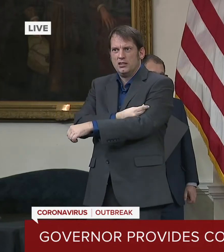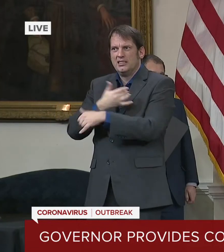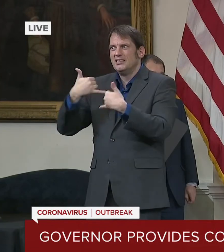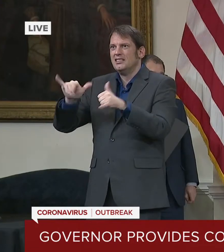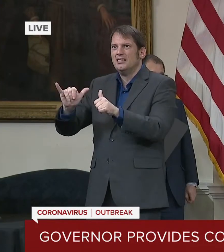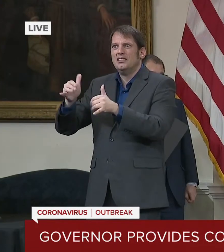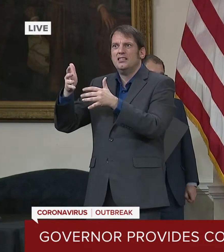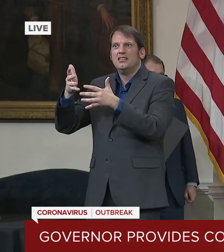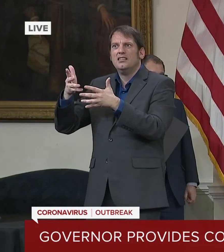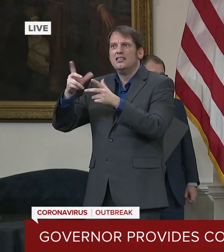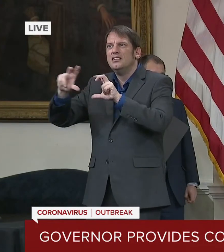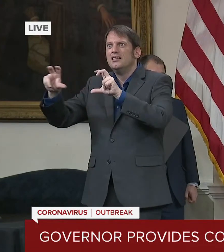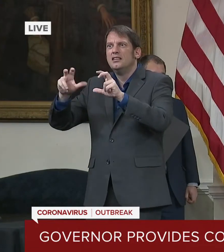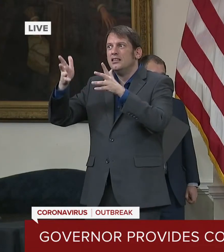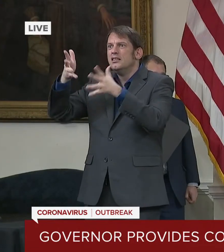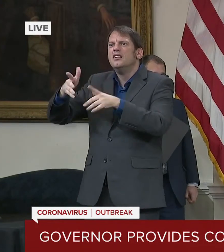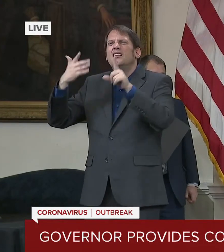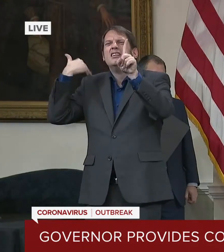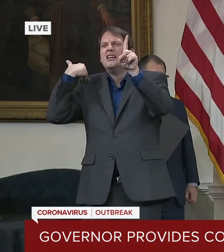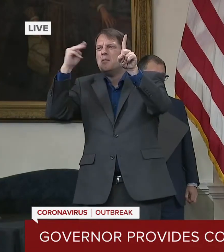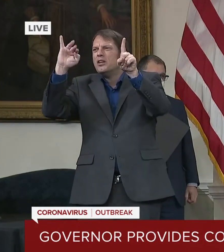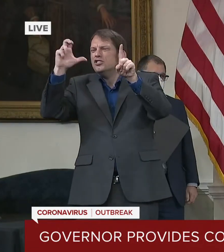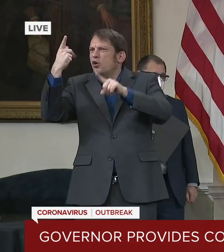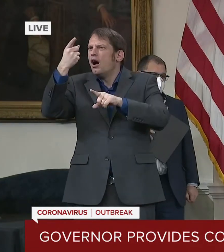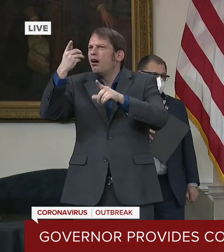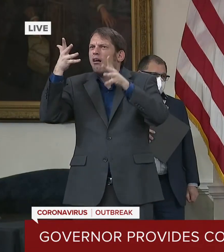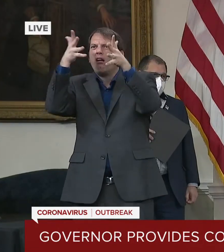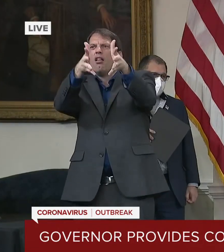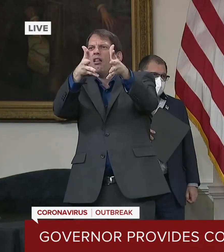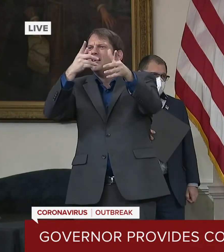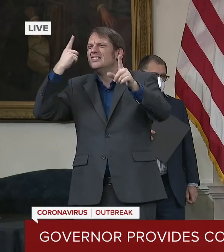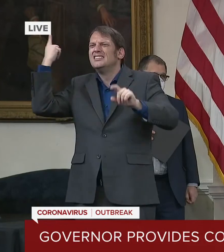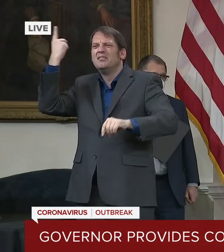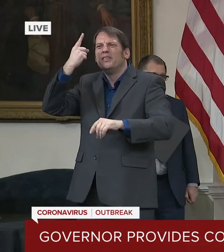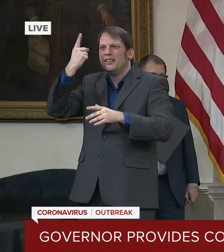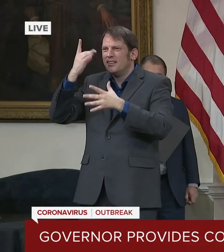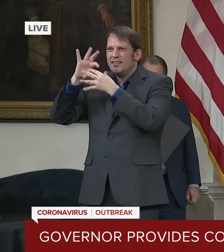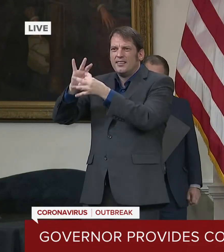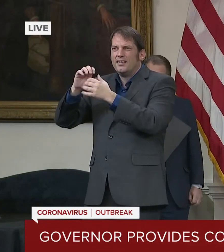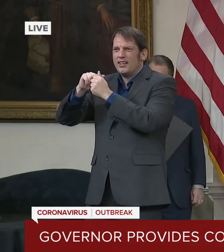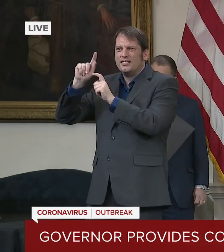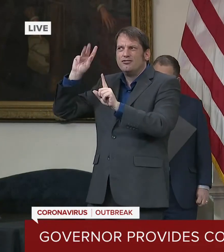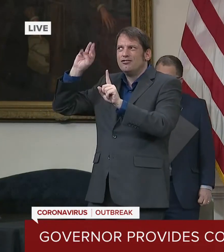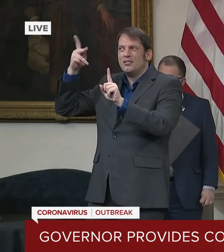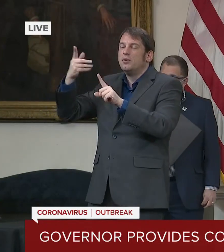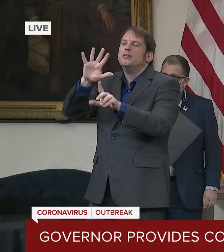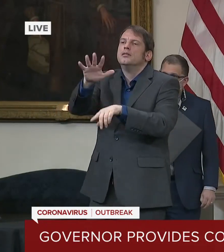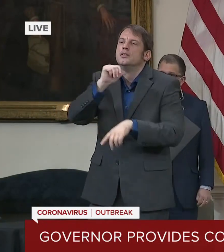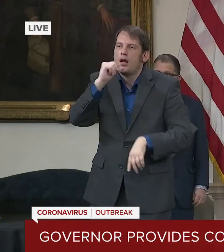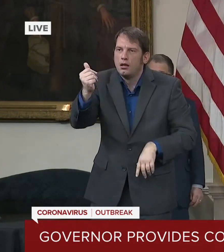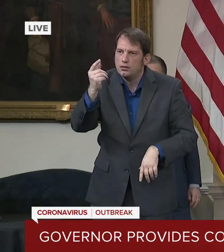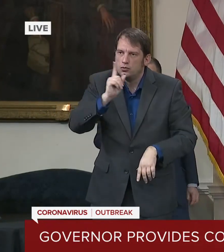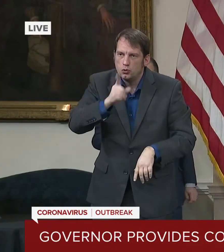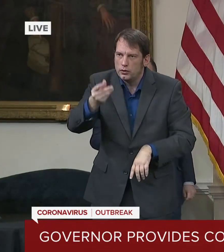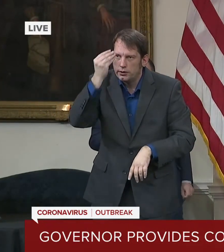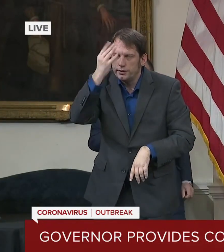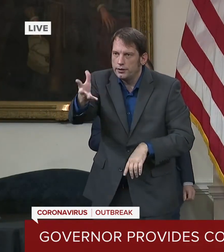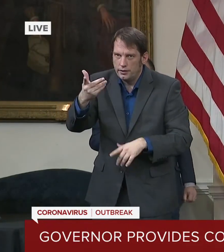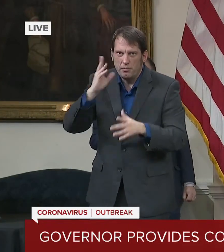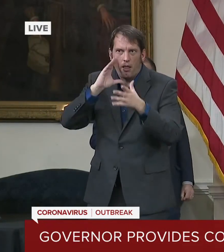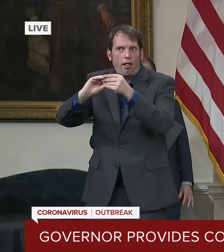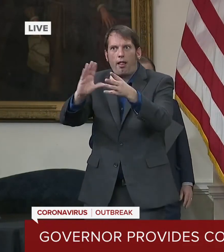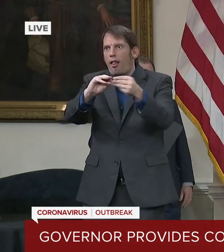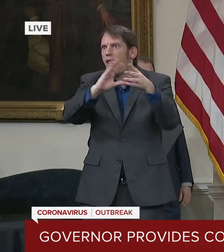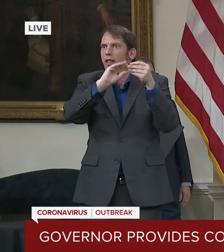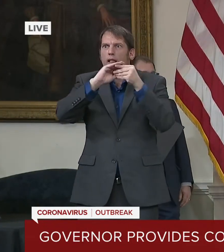Trump administration hadn't acquired, that they could immediately get out. That turned out to be not true. Then we heard we were going to go from 1